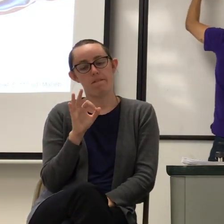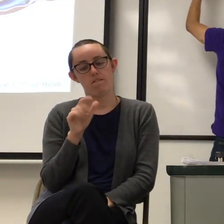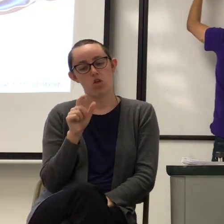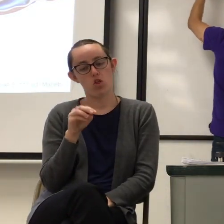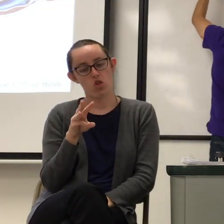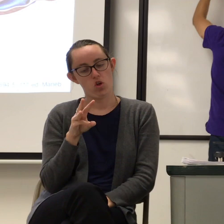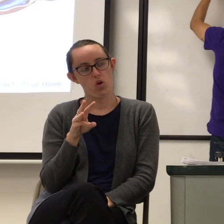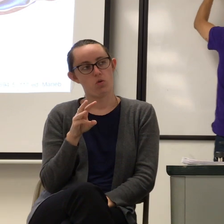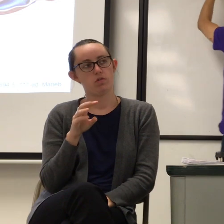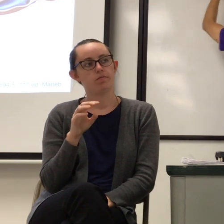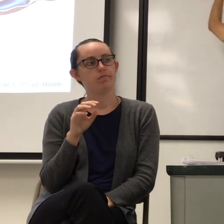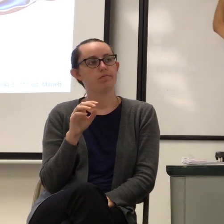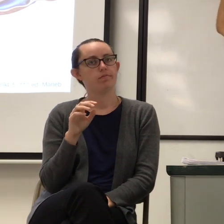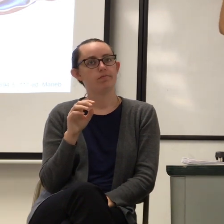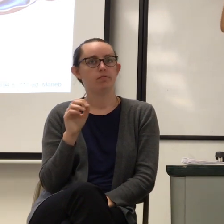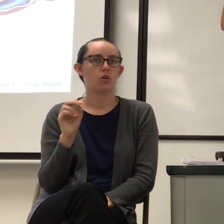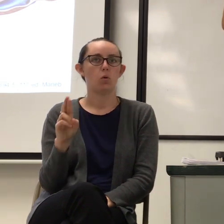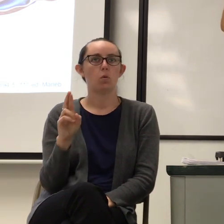or